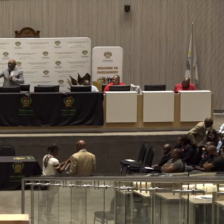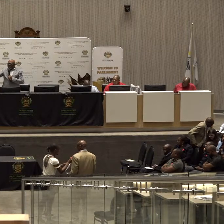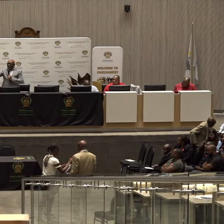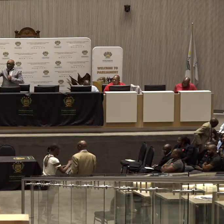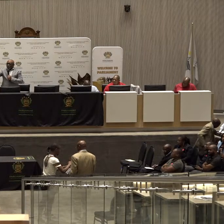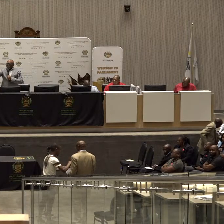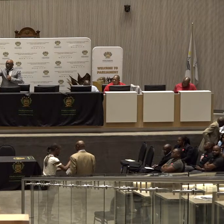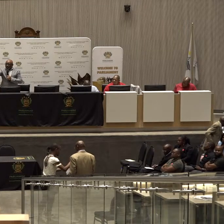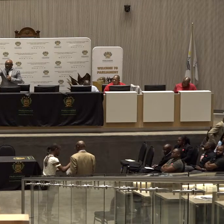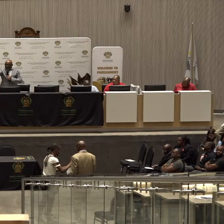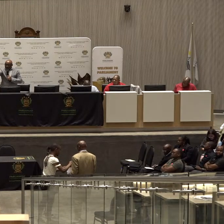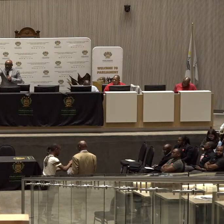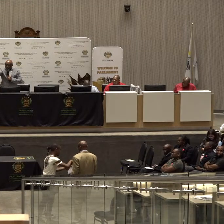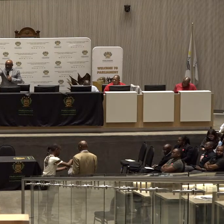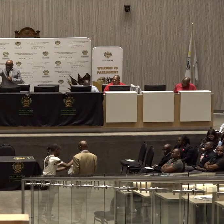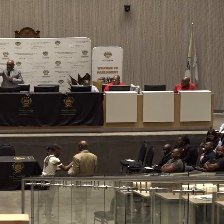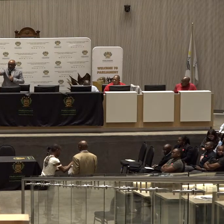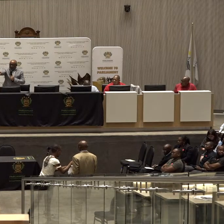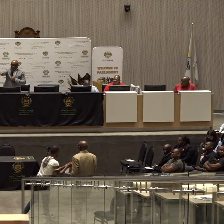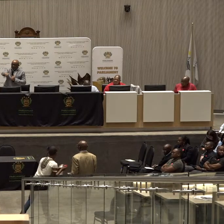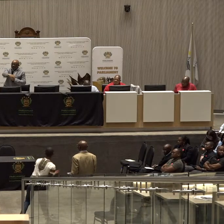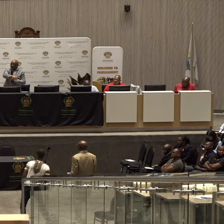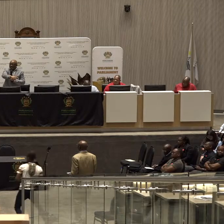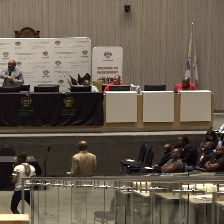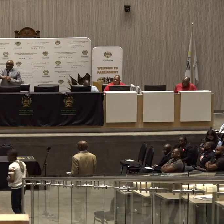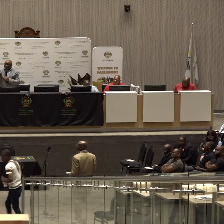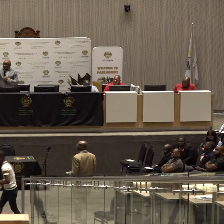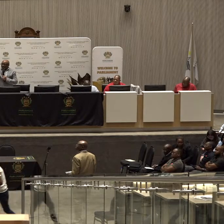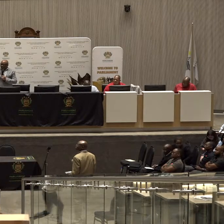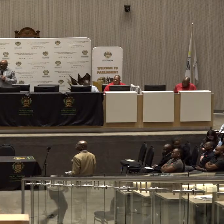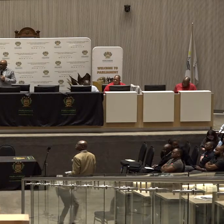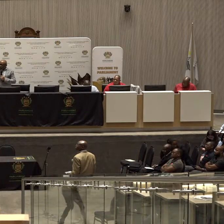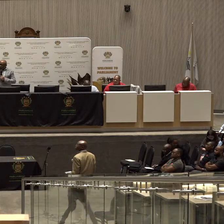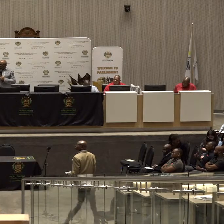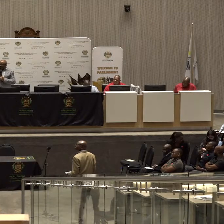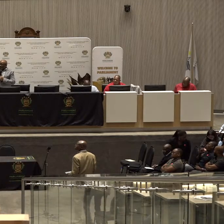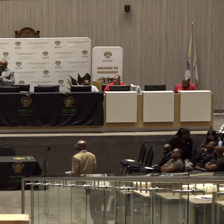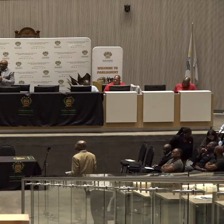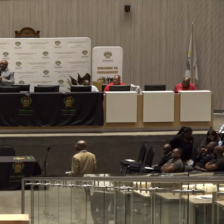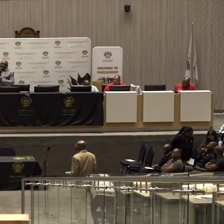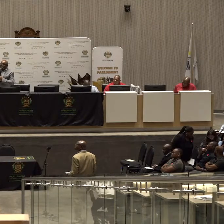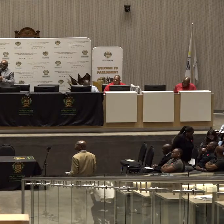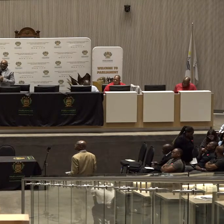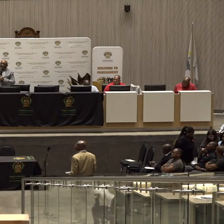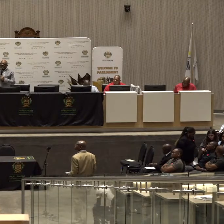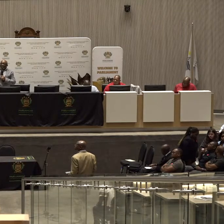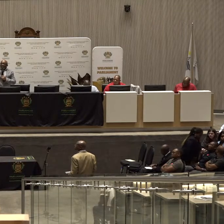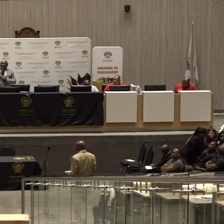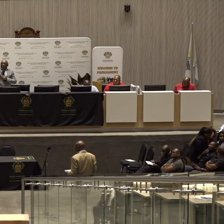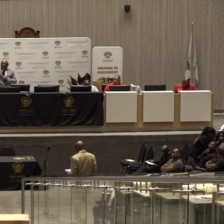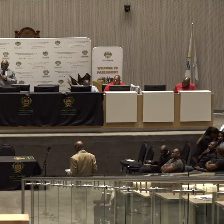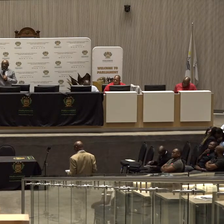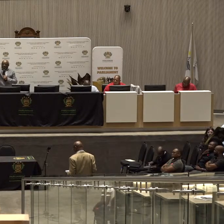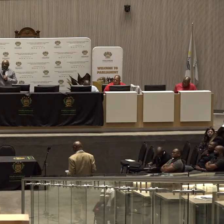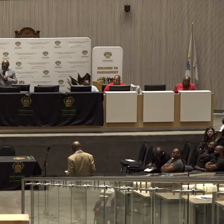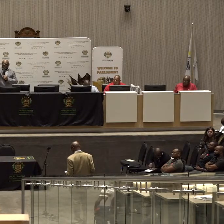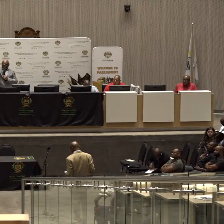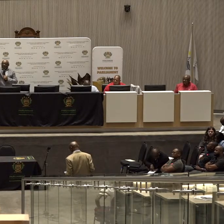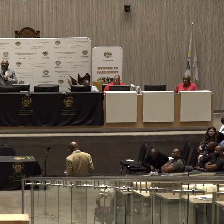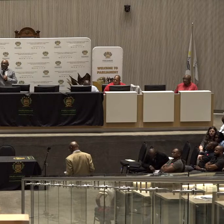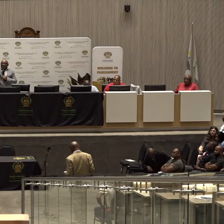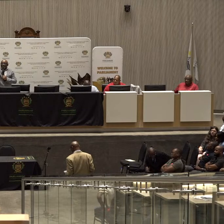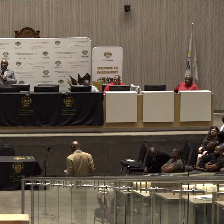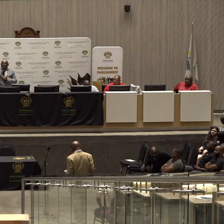time so you are going to be number one you can come brother number two number